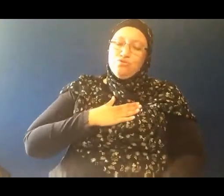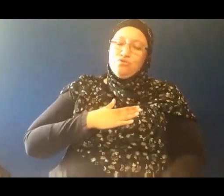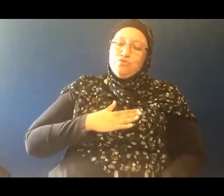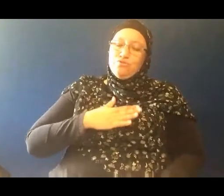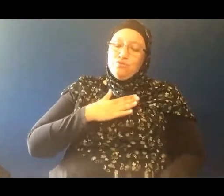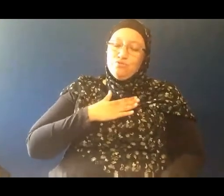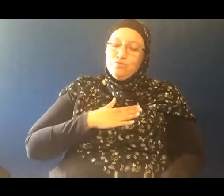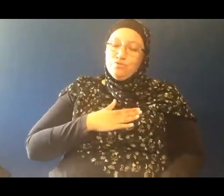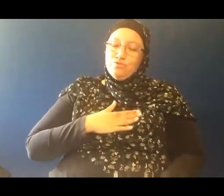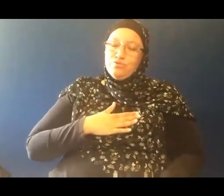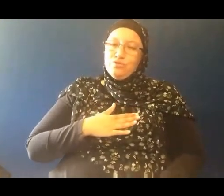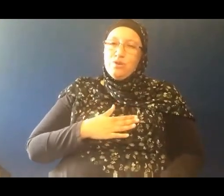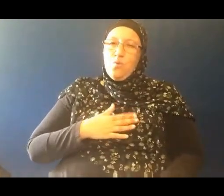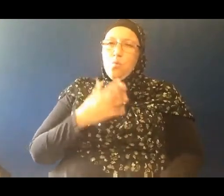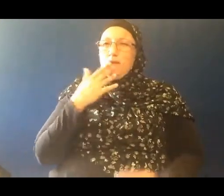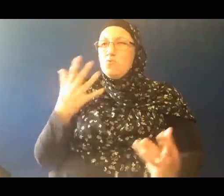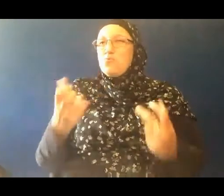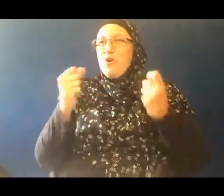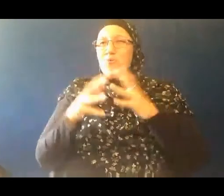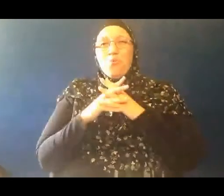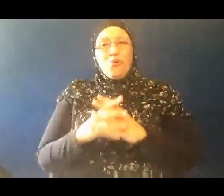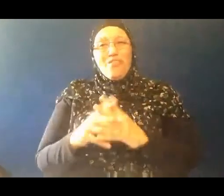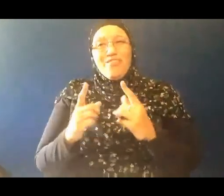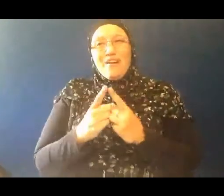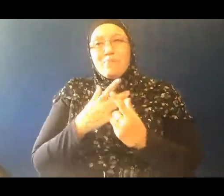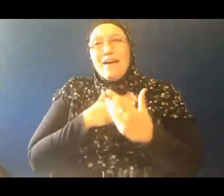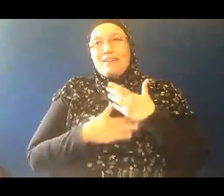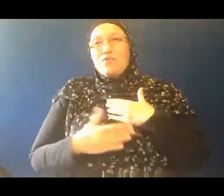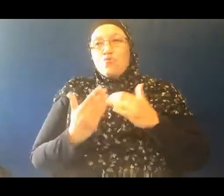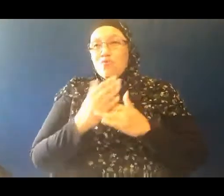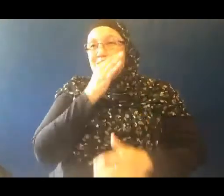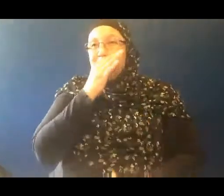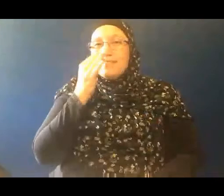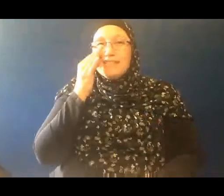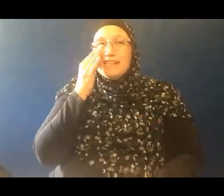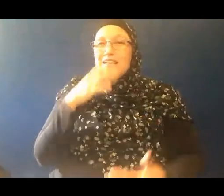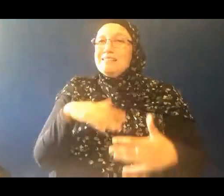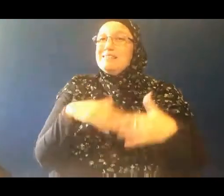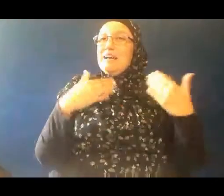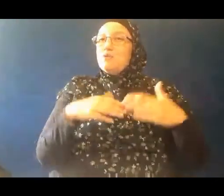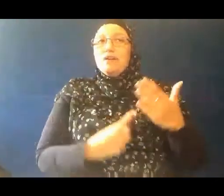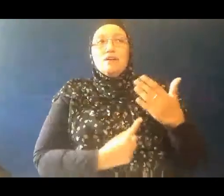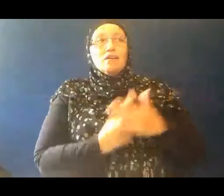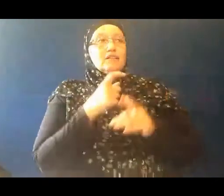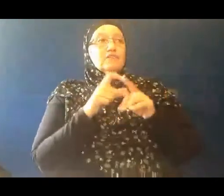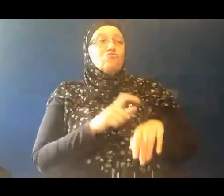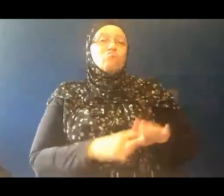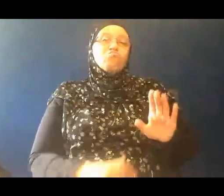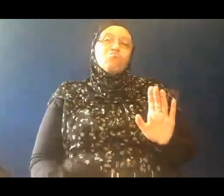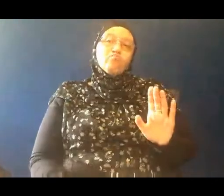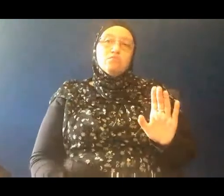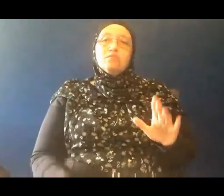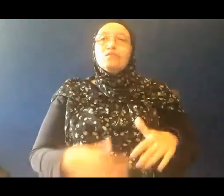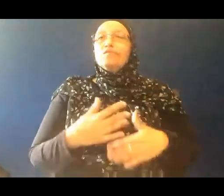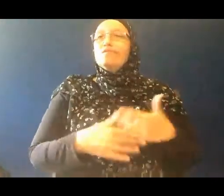of patience through fasting, in day-to-day aspects of your life, you don't freak soon as you face a difficulty, let alone